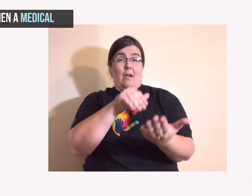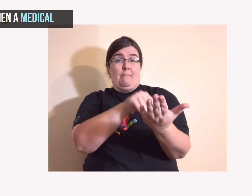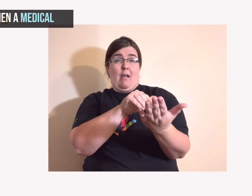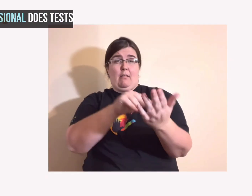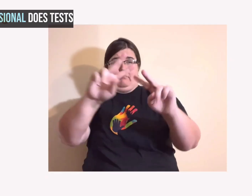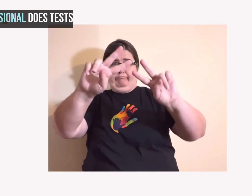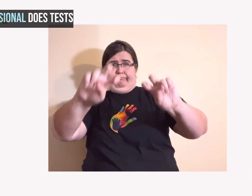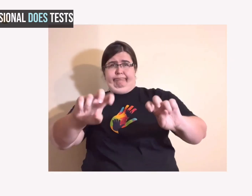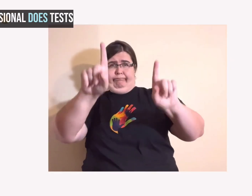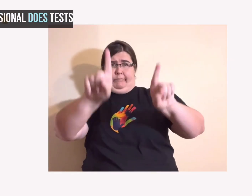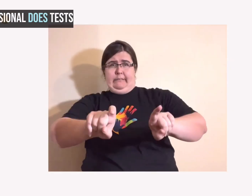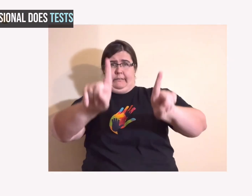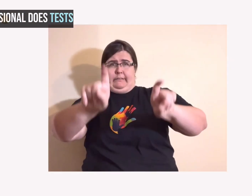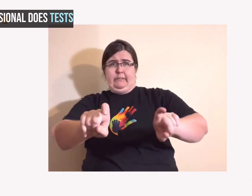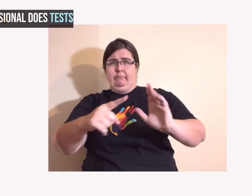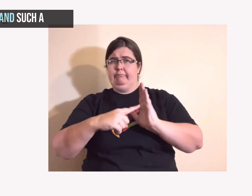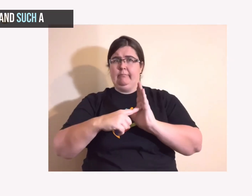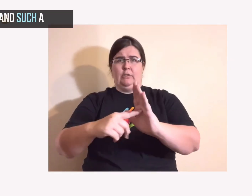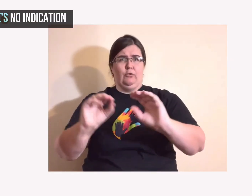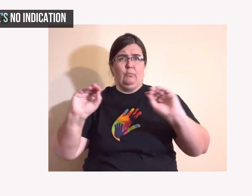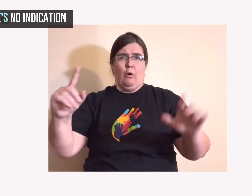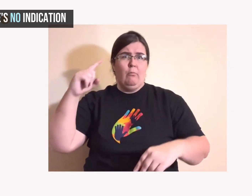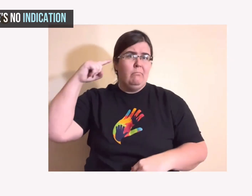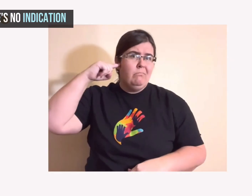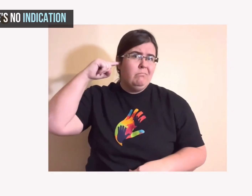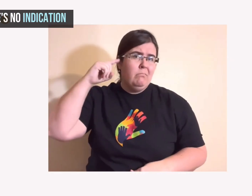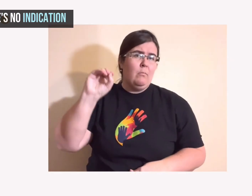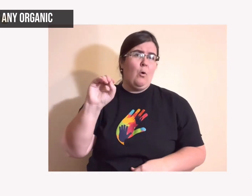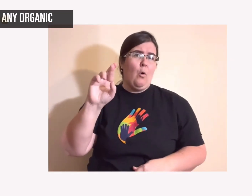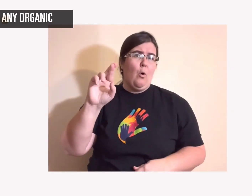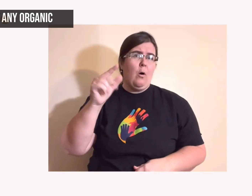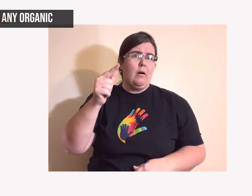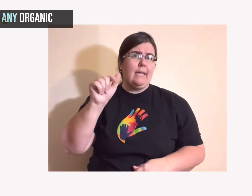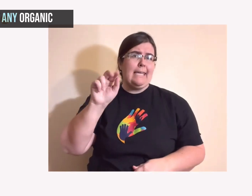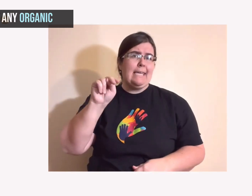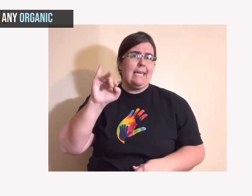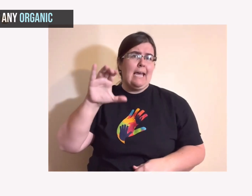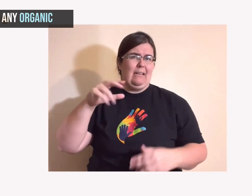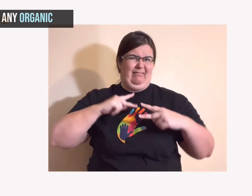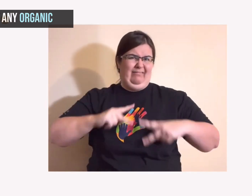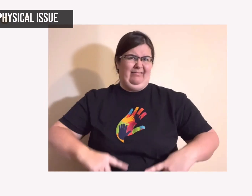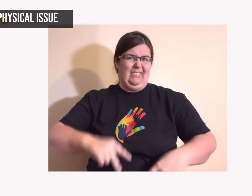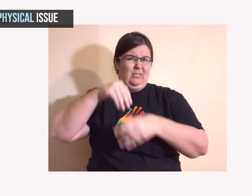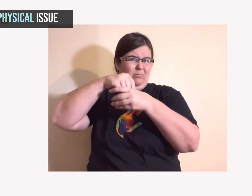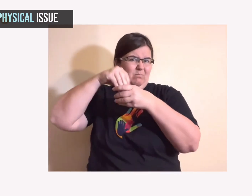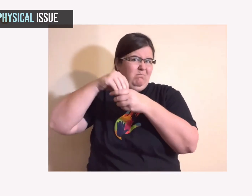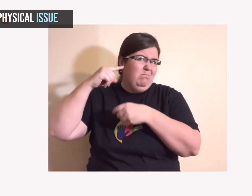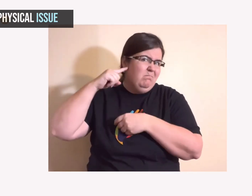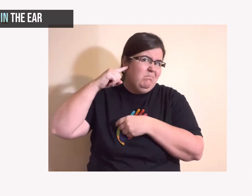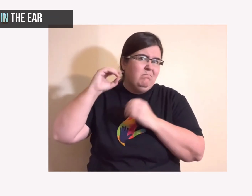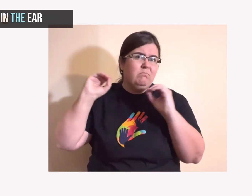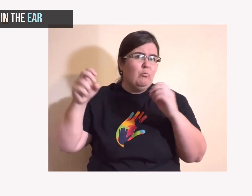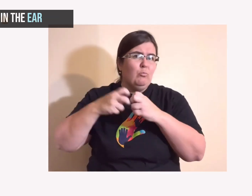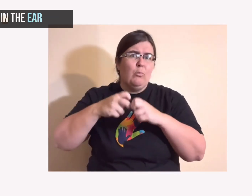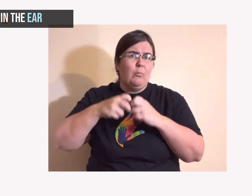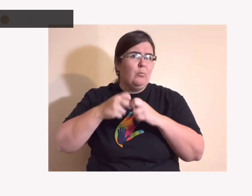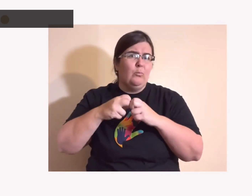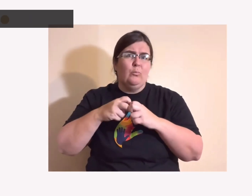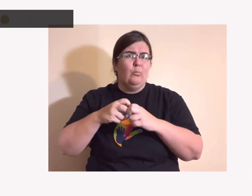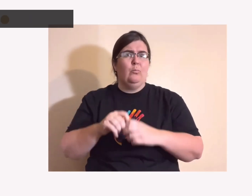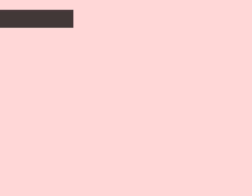When a medical professional does tests and such, there's no indication of any organic or physical issue in the